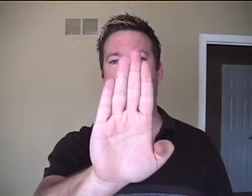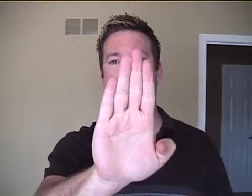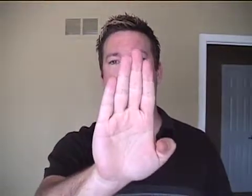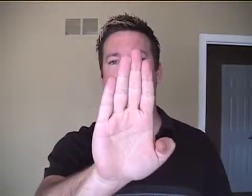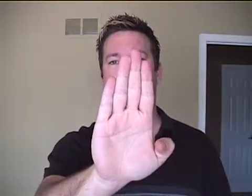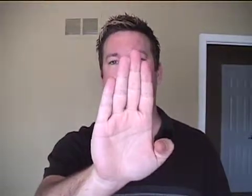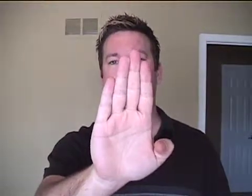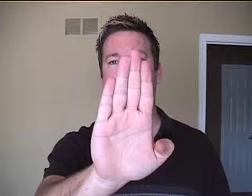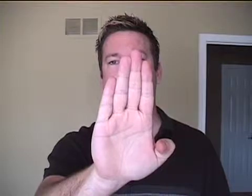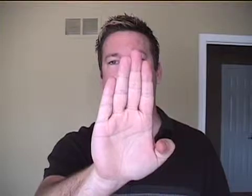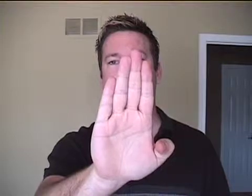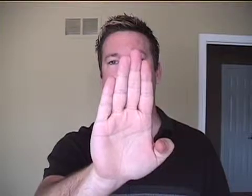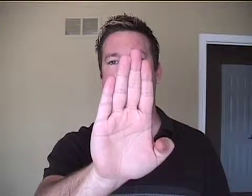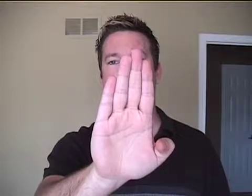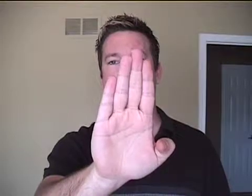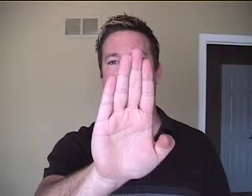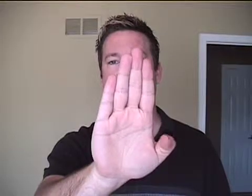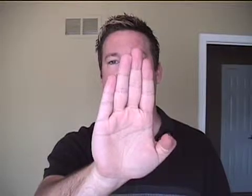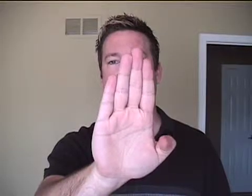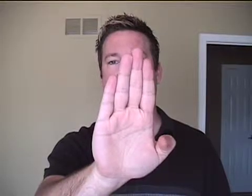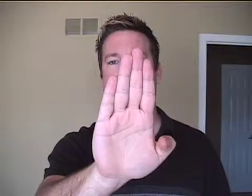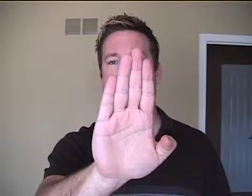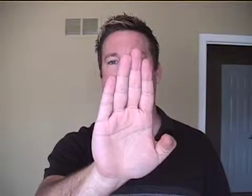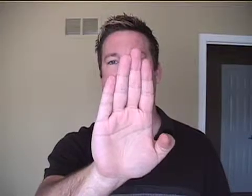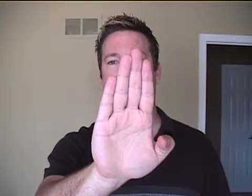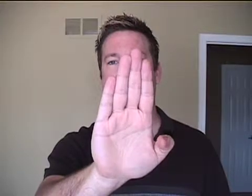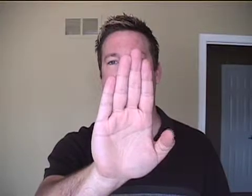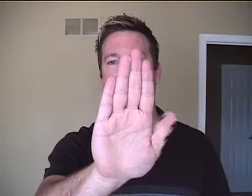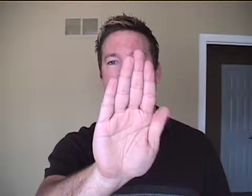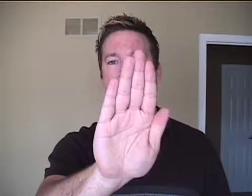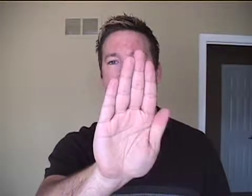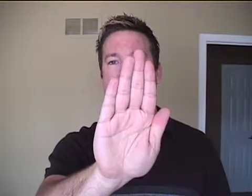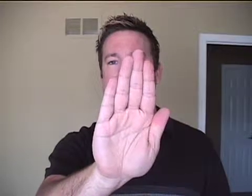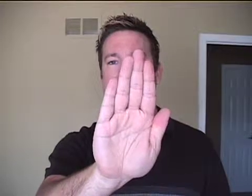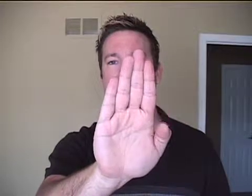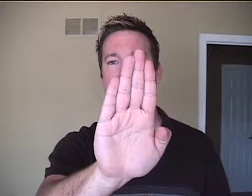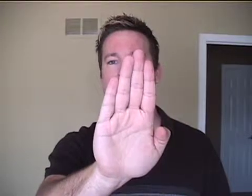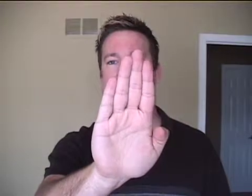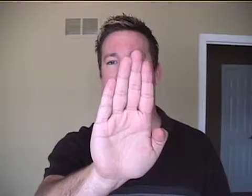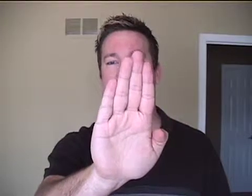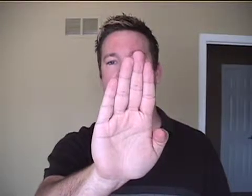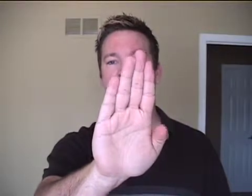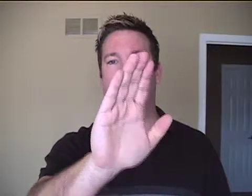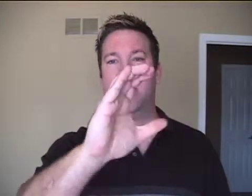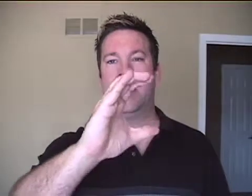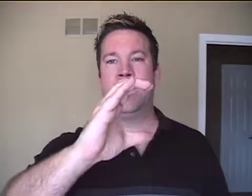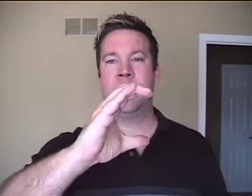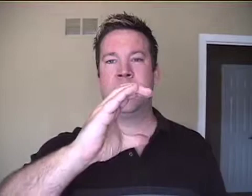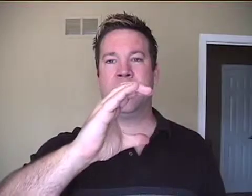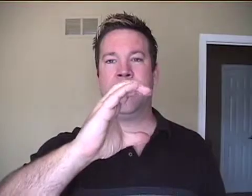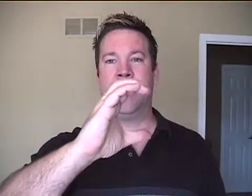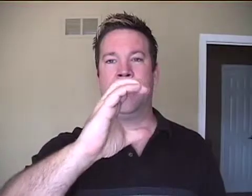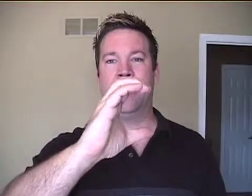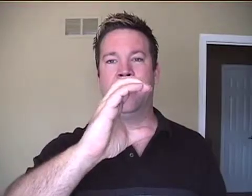B. You'll notice that the thumb is like this, not like this. B, C,